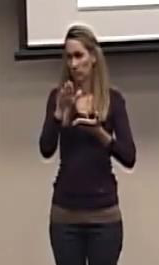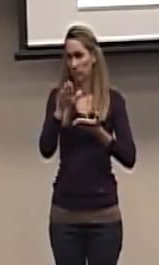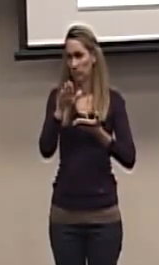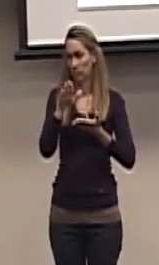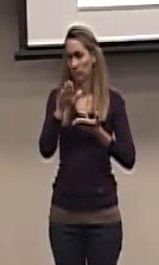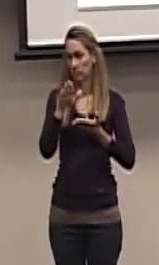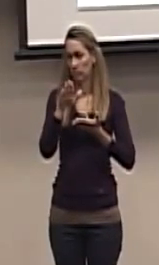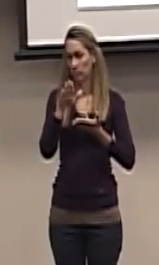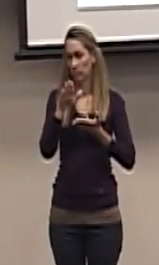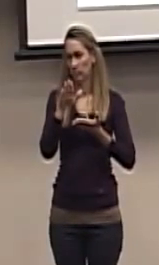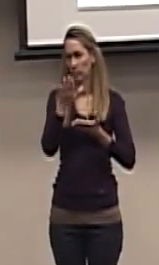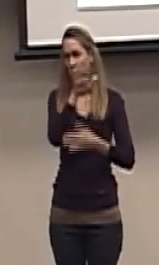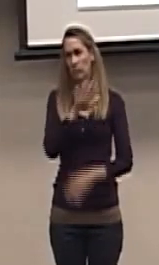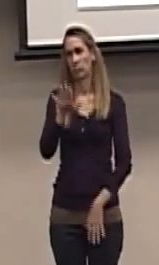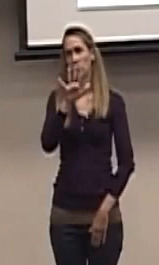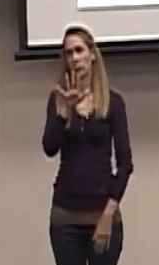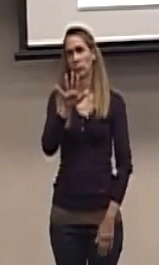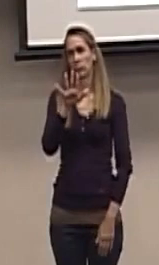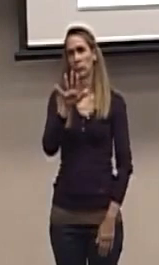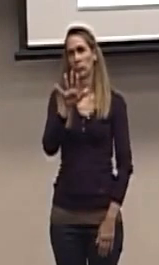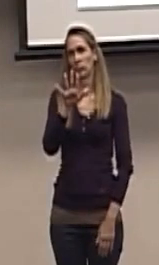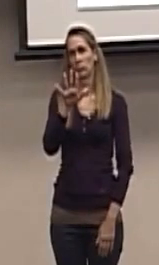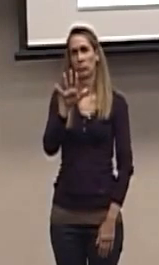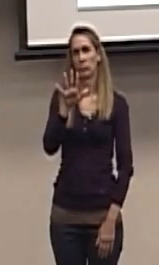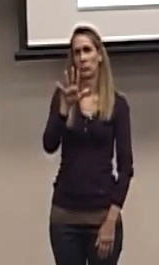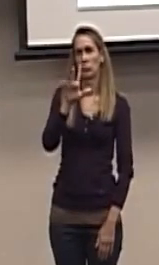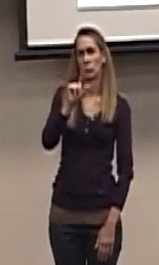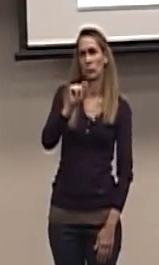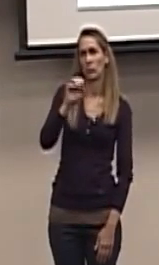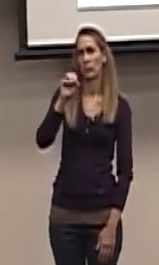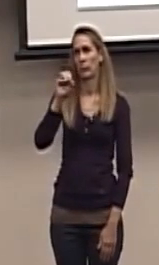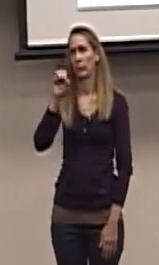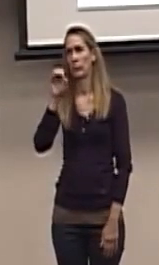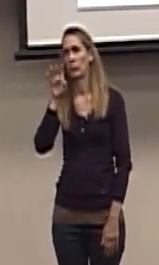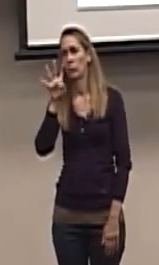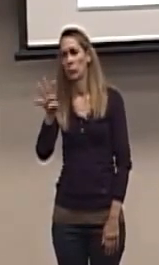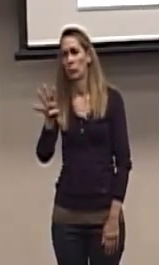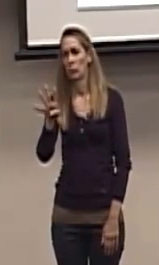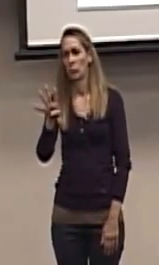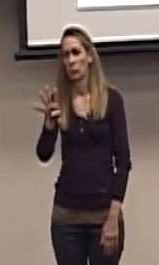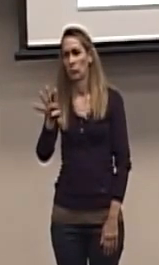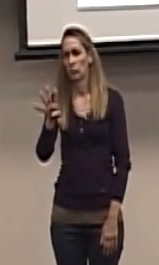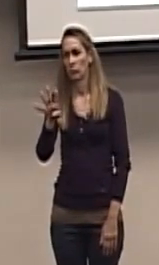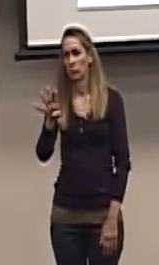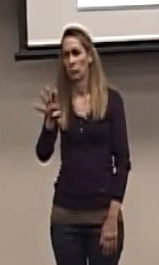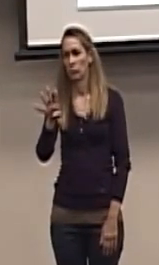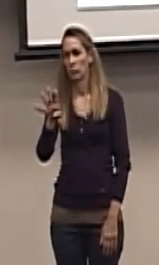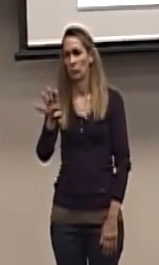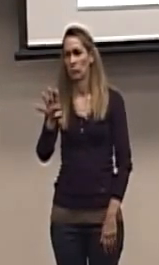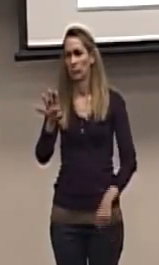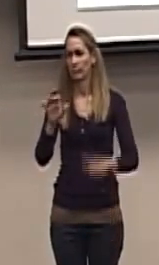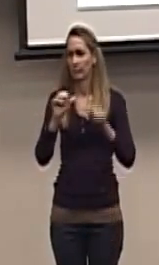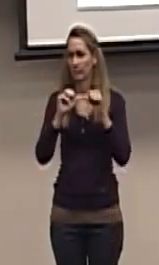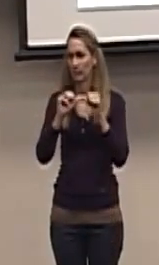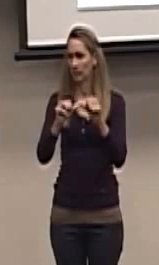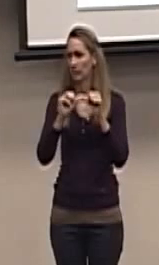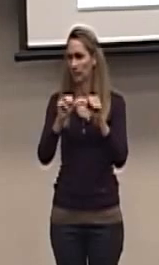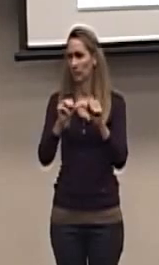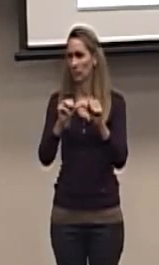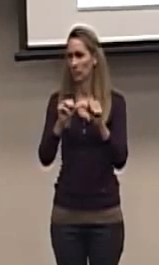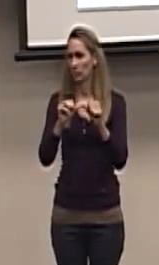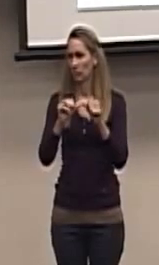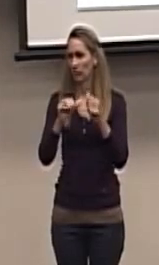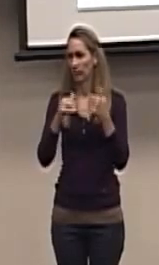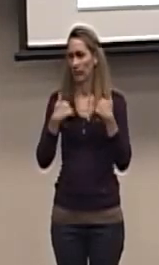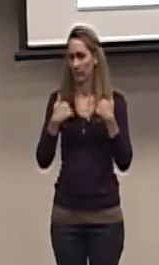somewhere 2000, 2004, CDES continued to have that remote management over the